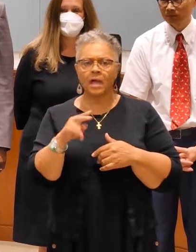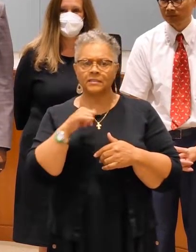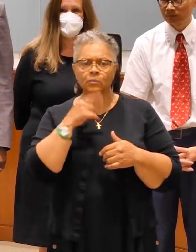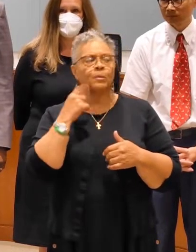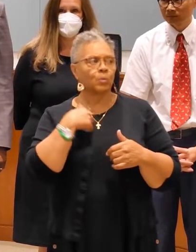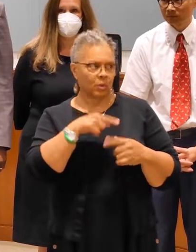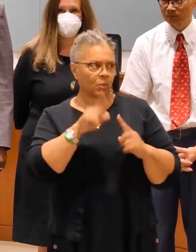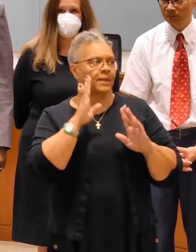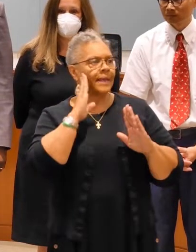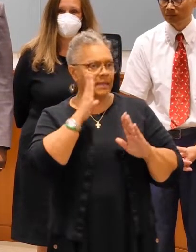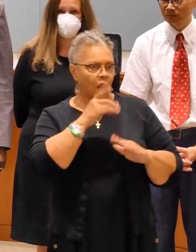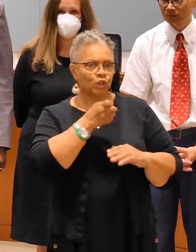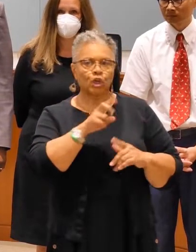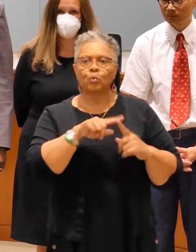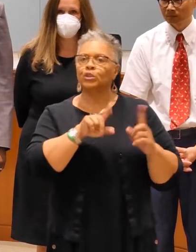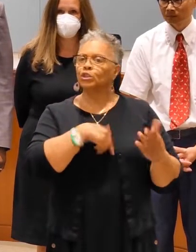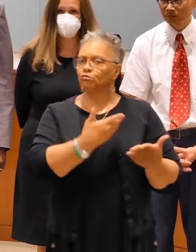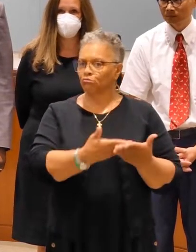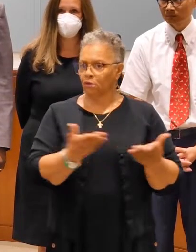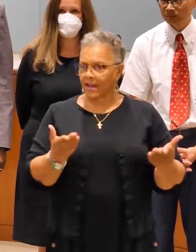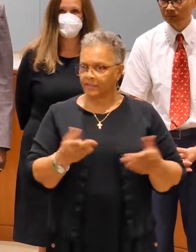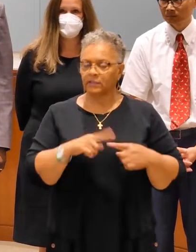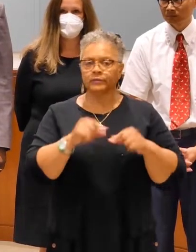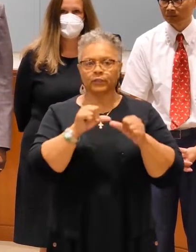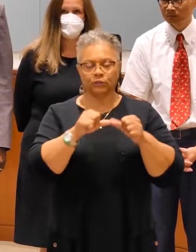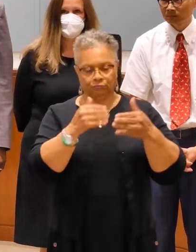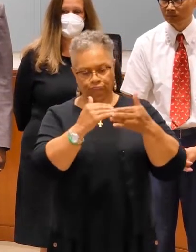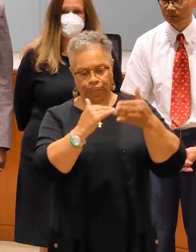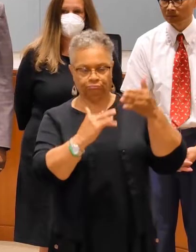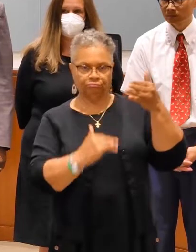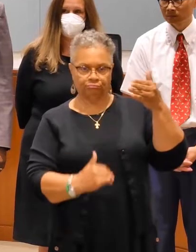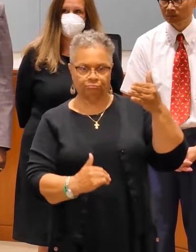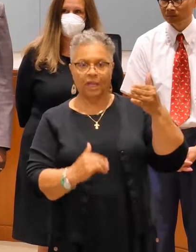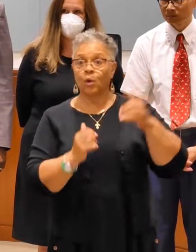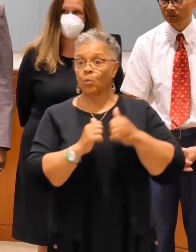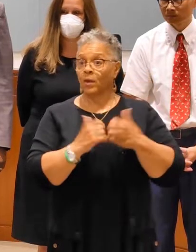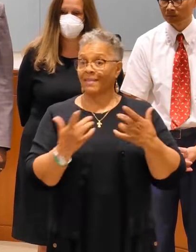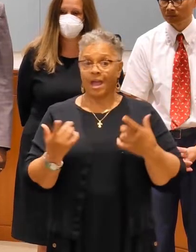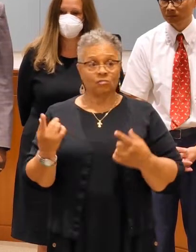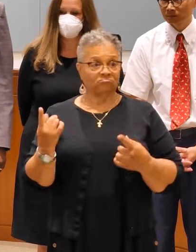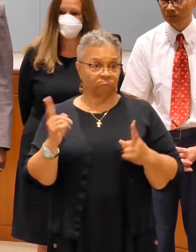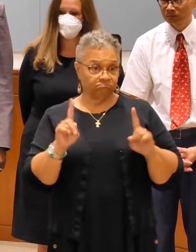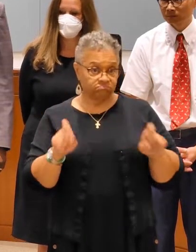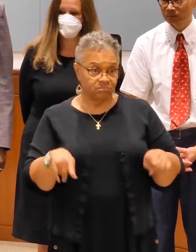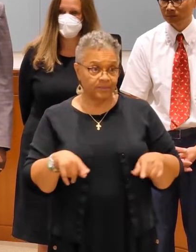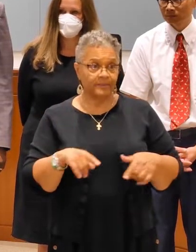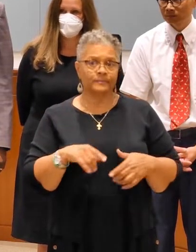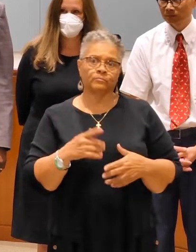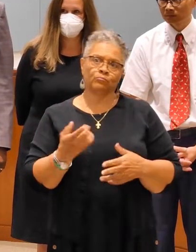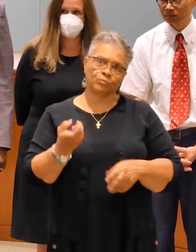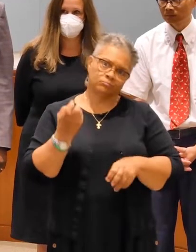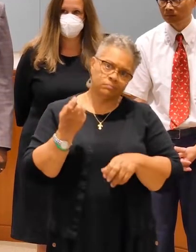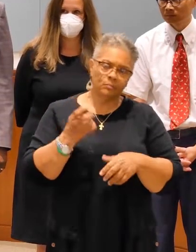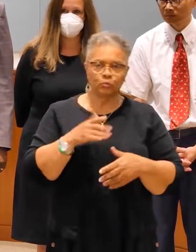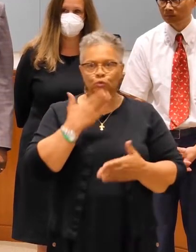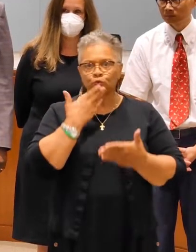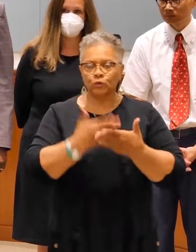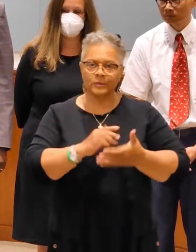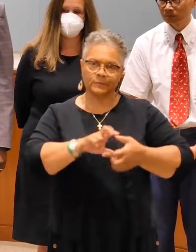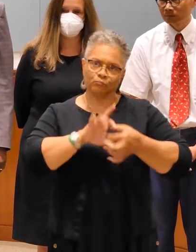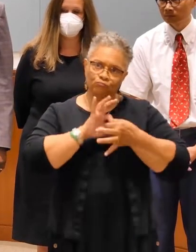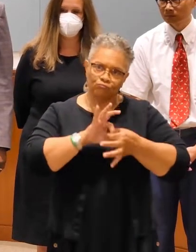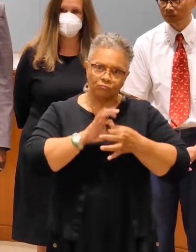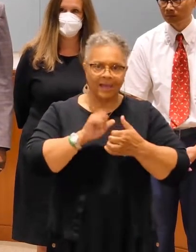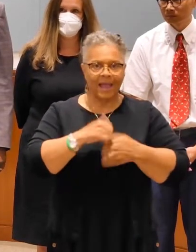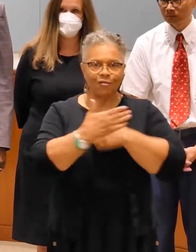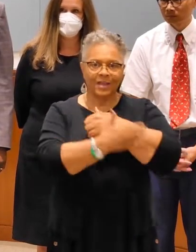when she arrives. Continuing down through, it goes without question, the solid relationship that I have with our county